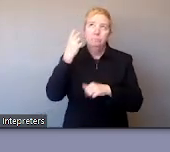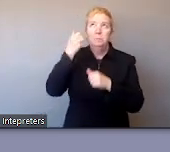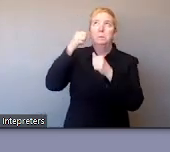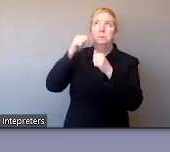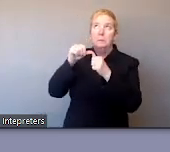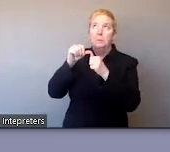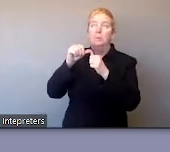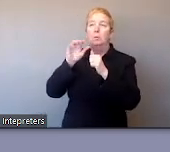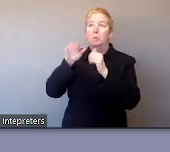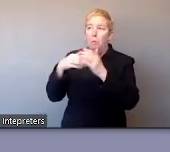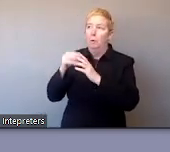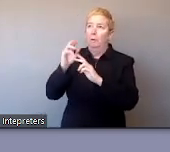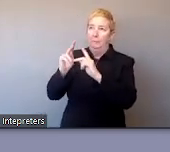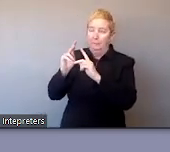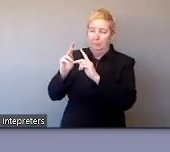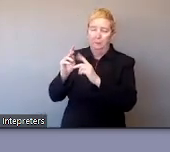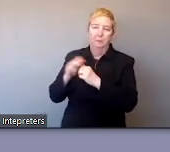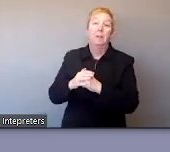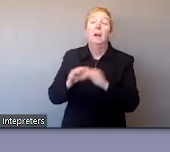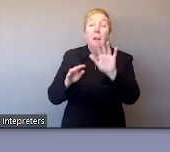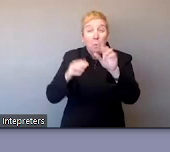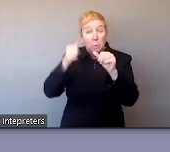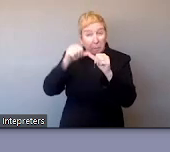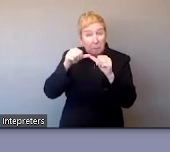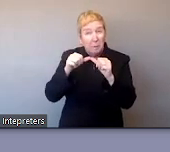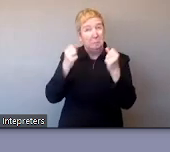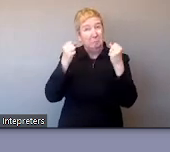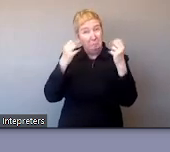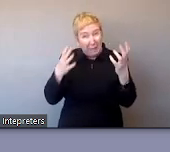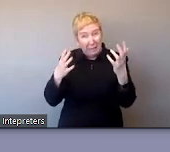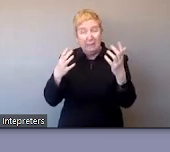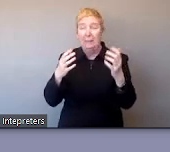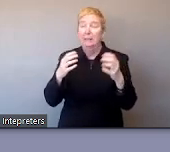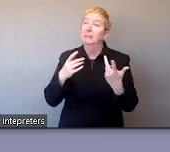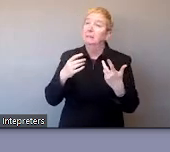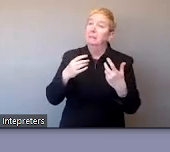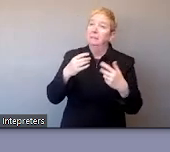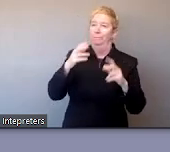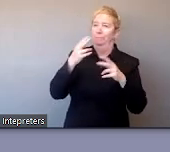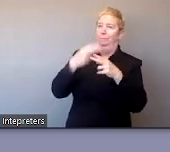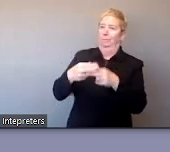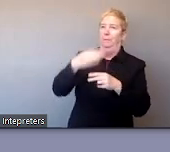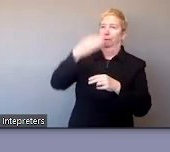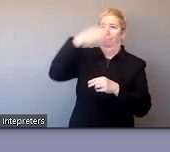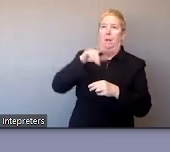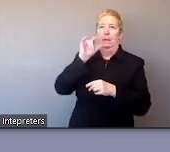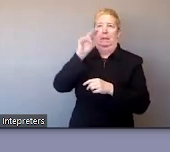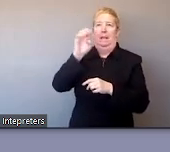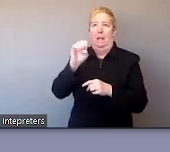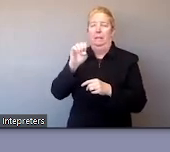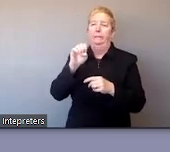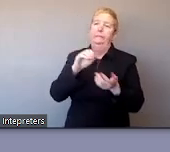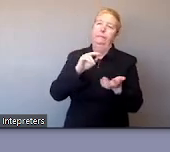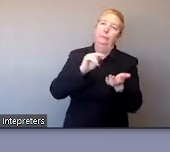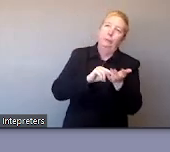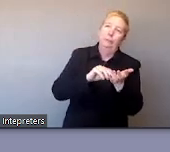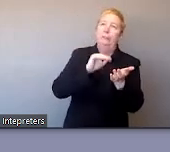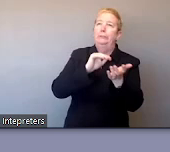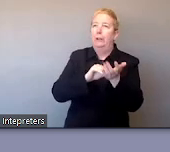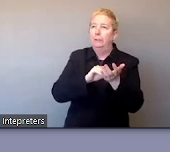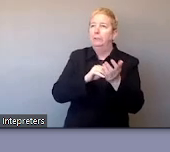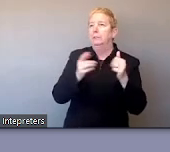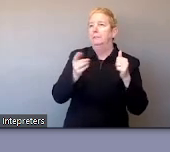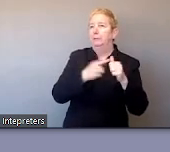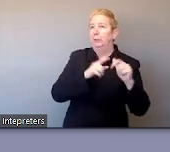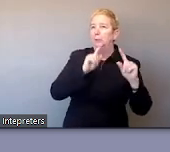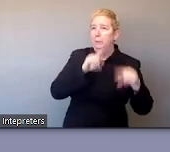And remember also, these included many healthcare workers, frontline first responders, and others